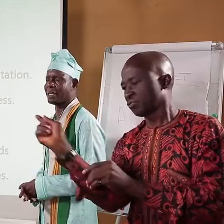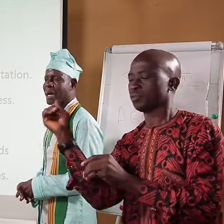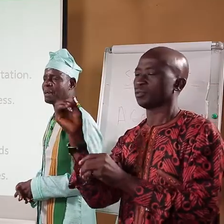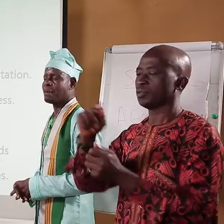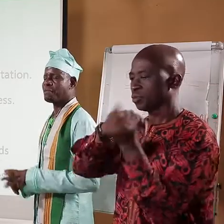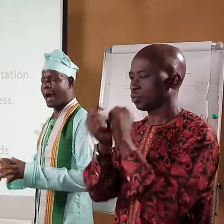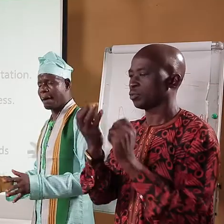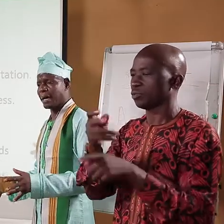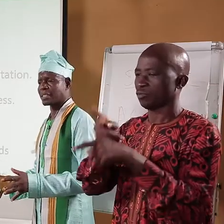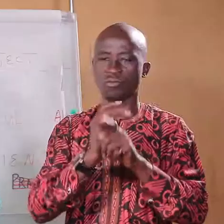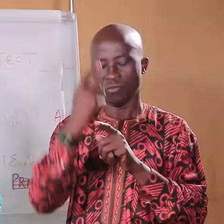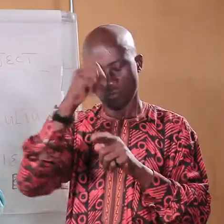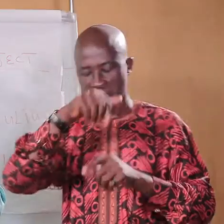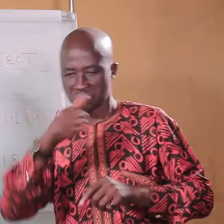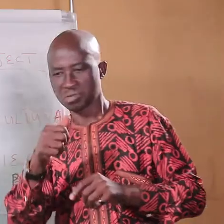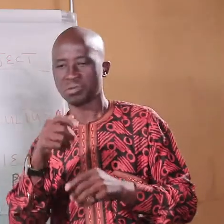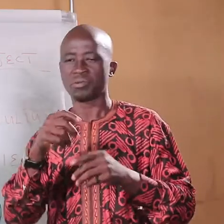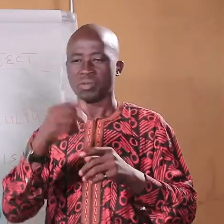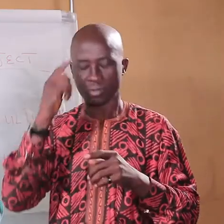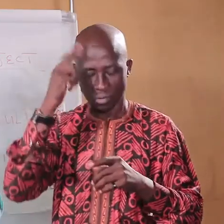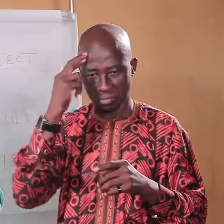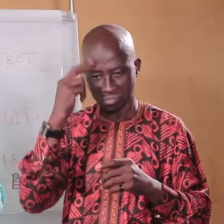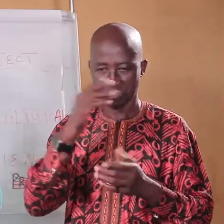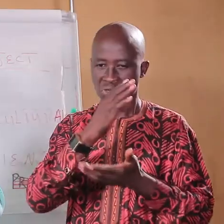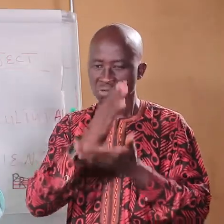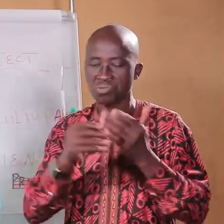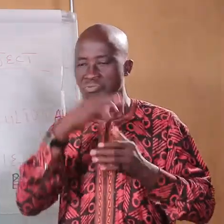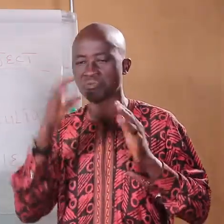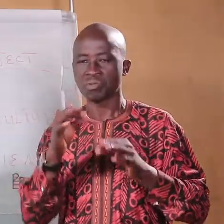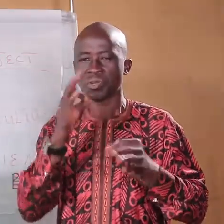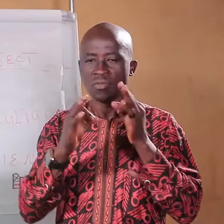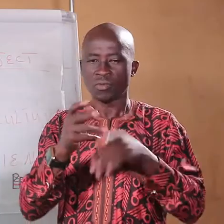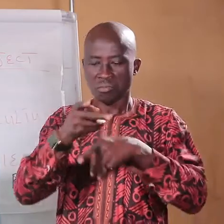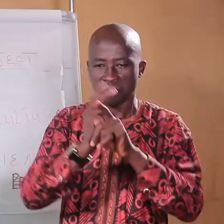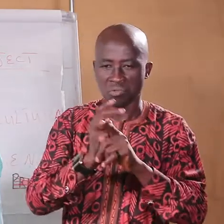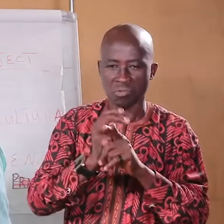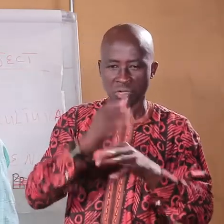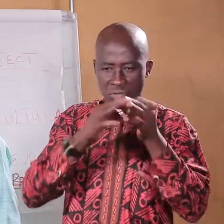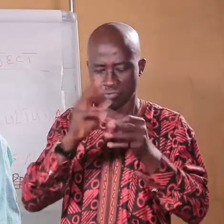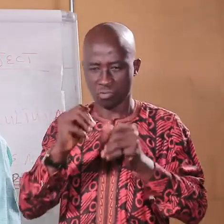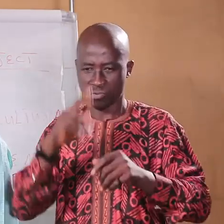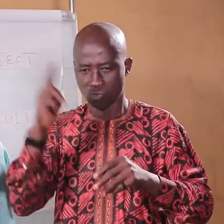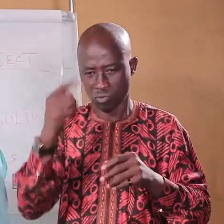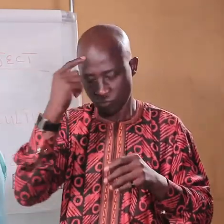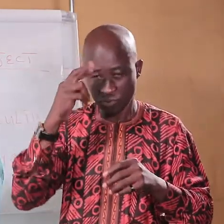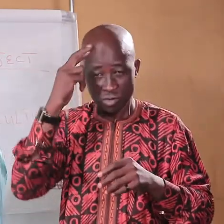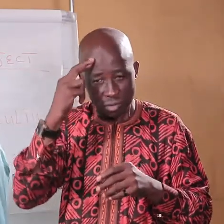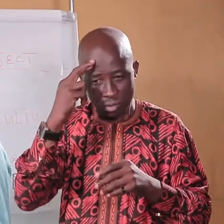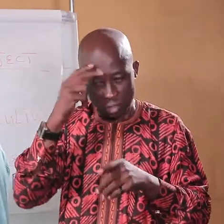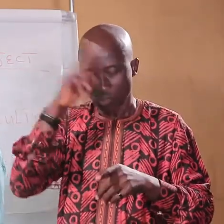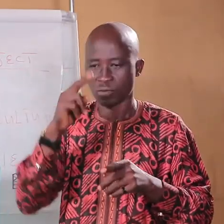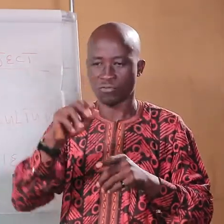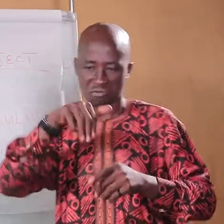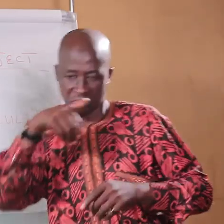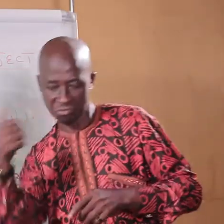said earlier, farmers, when you give them loan, instead of them to use the loan for the purpose it is meant for, they will use